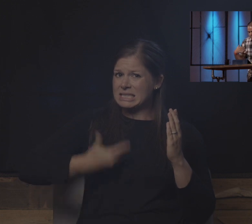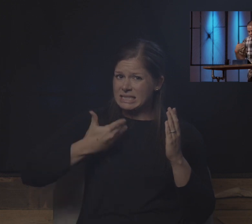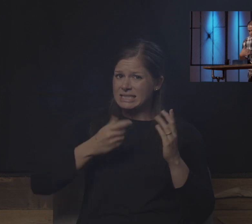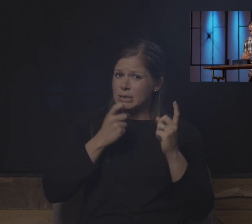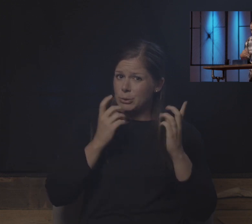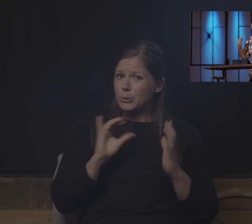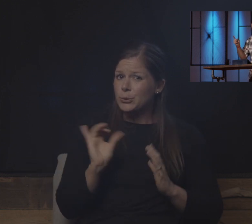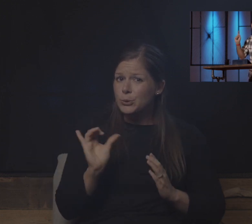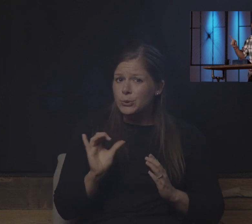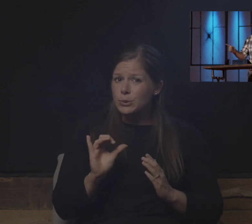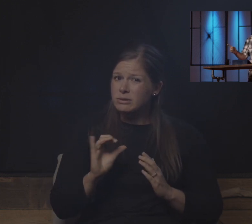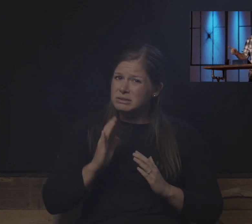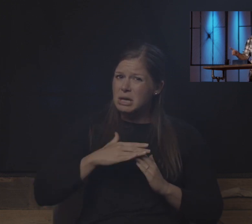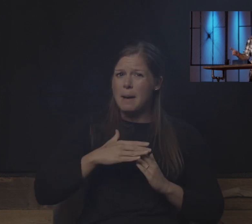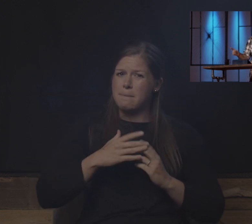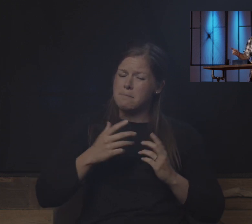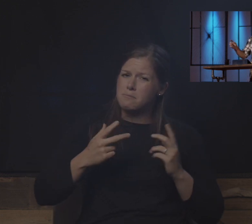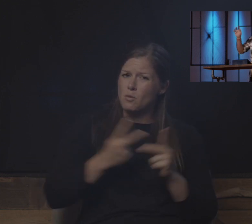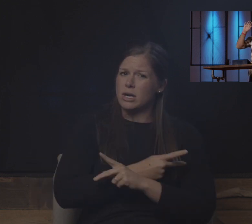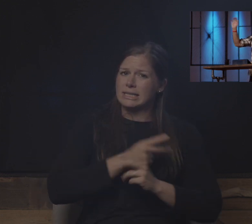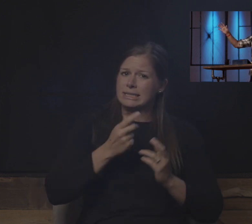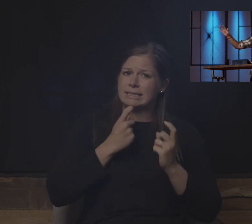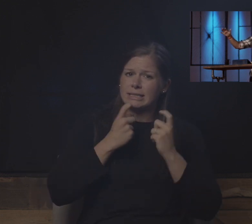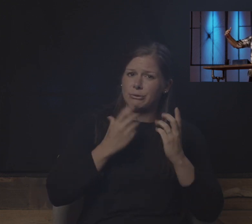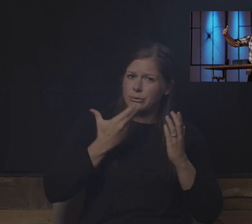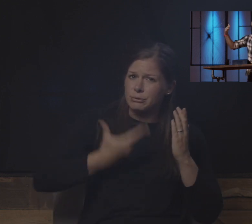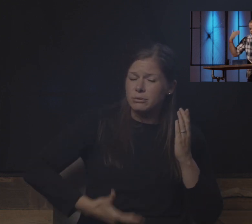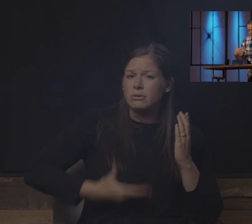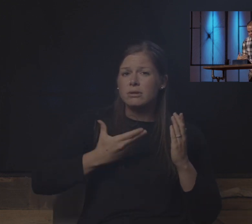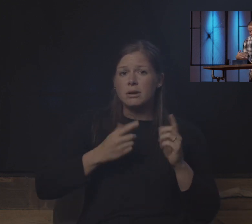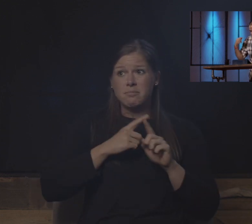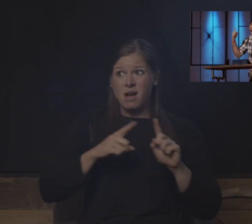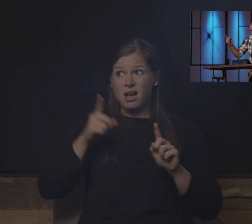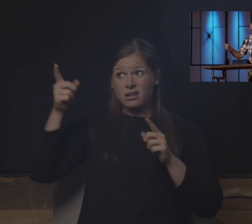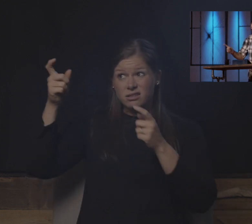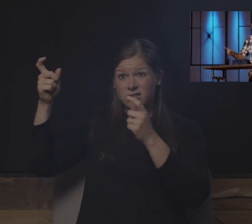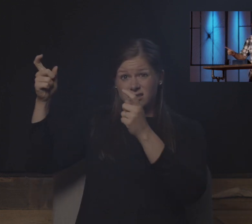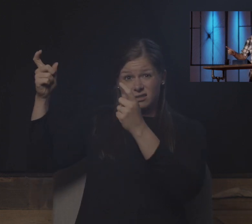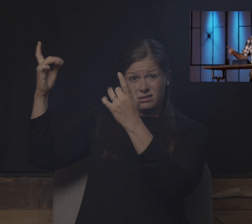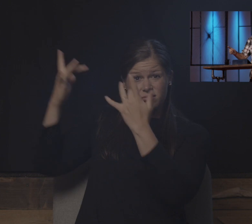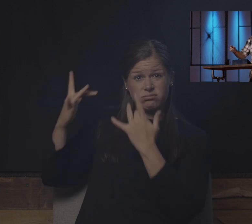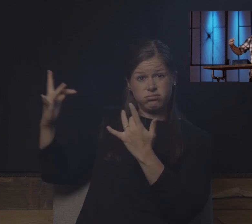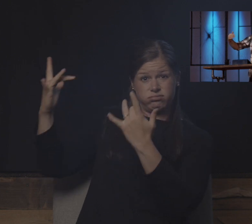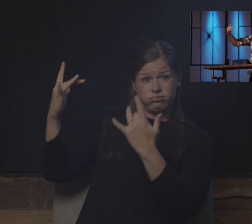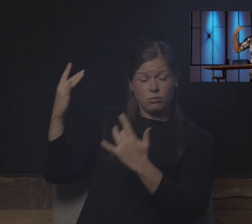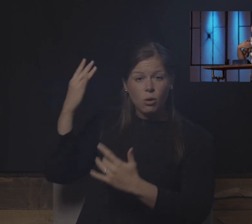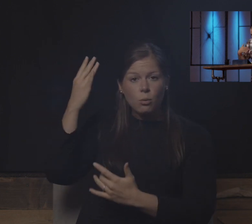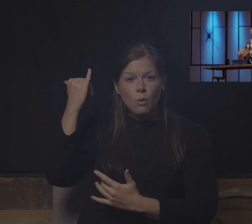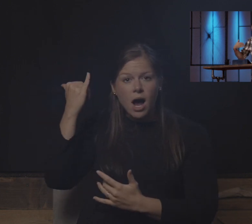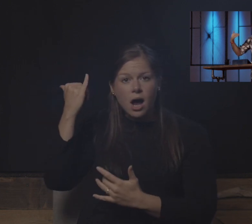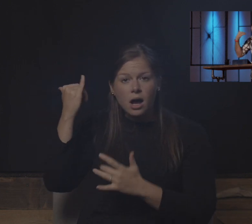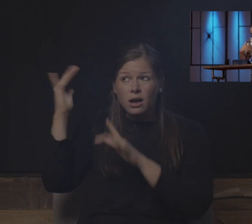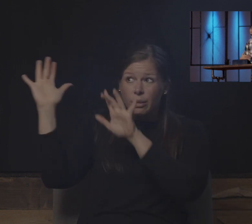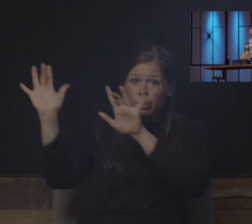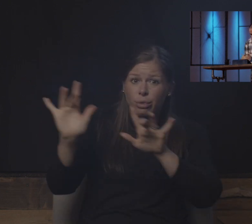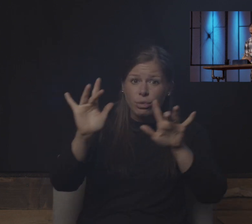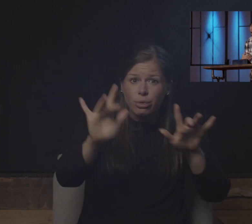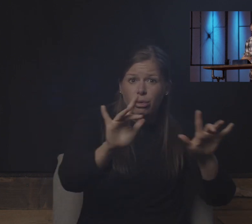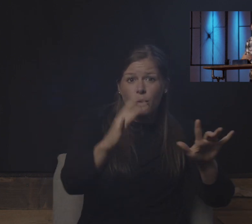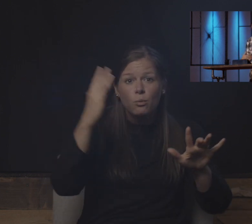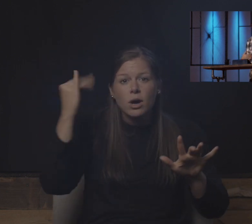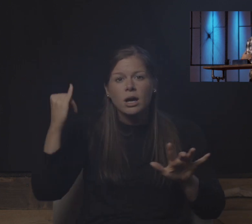I received mercy for this reason. The chief of sinners received mercy for this reason, that in me as